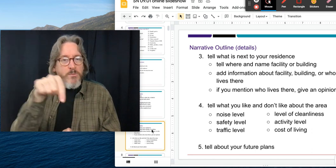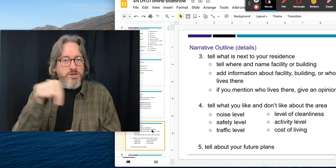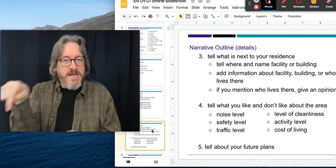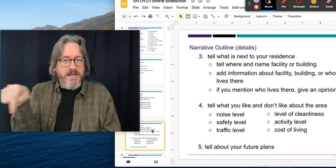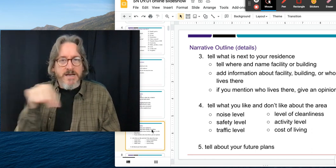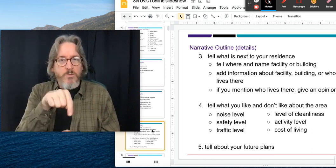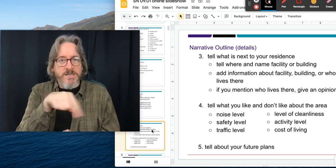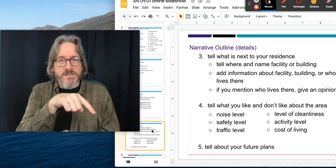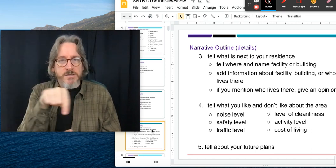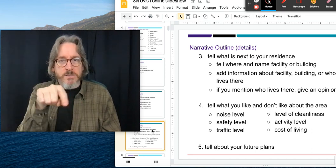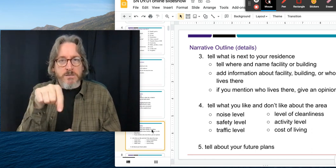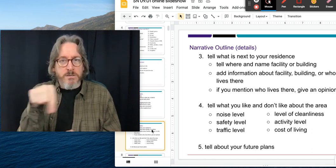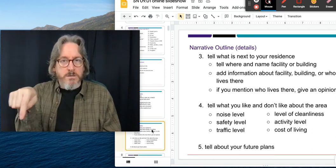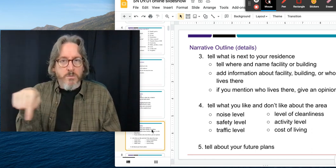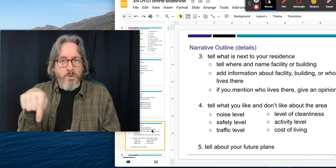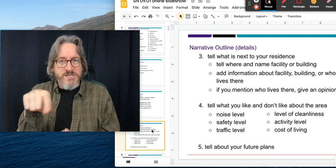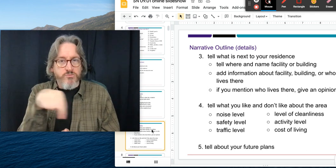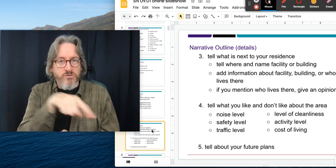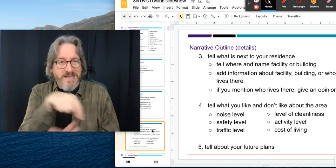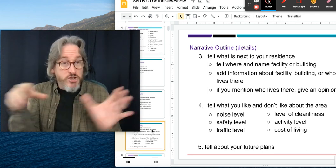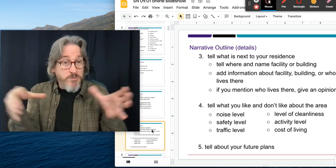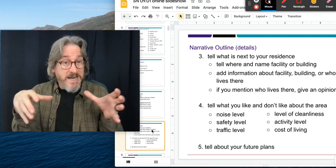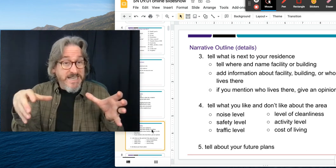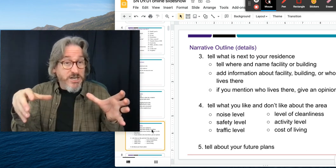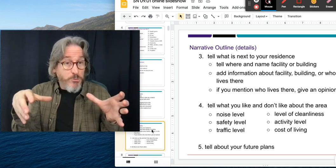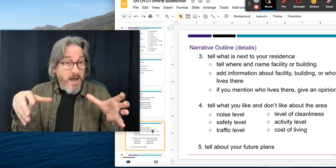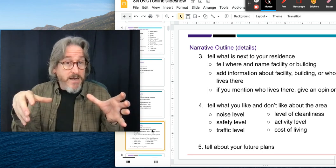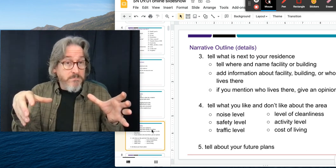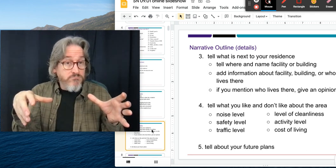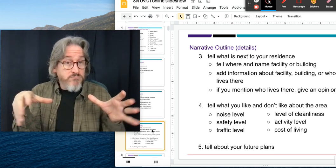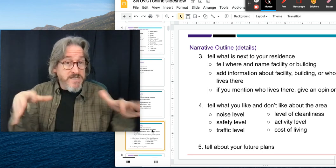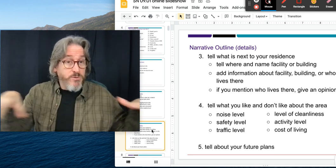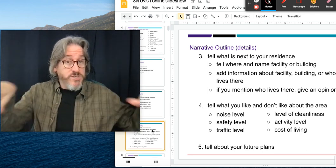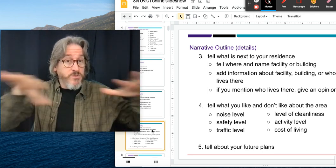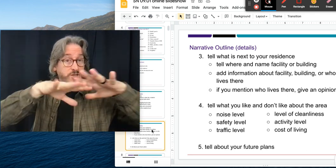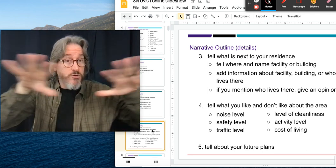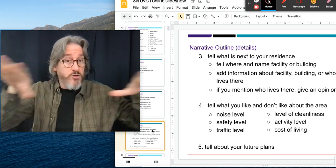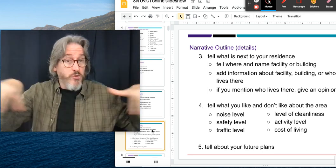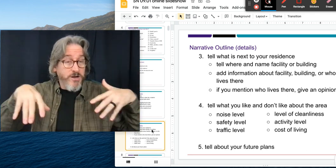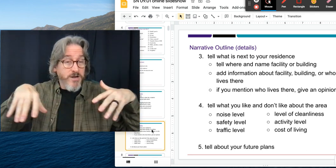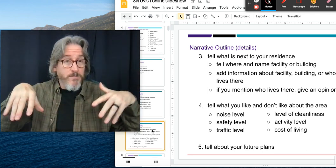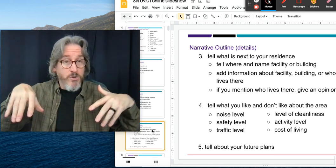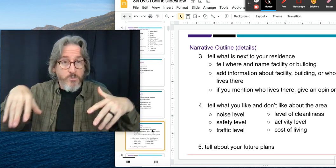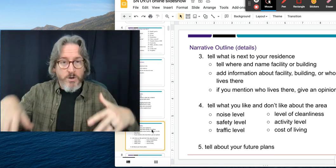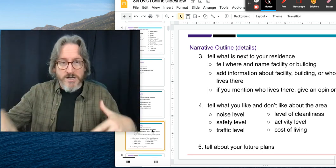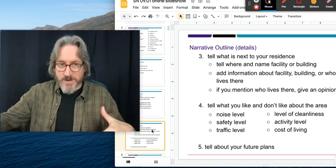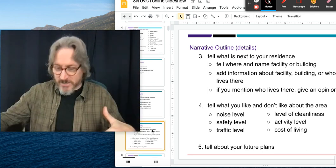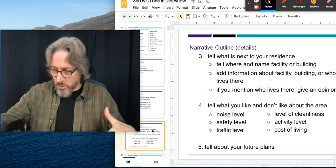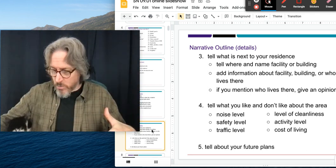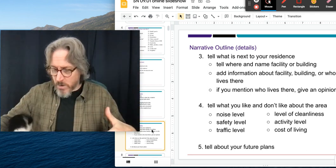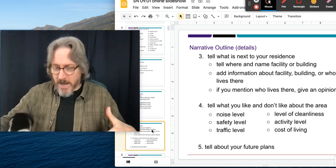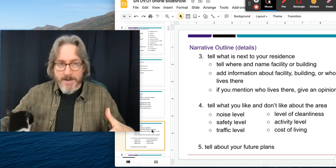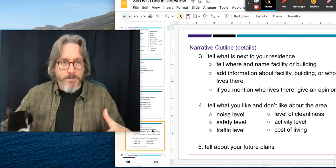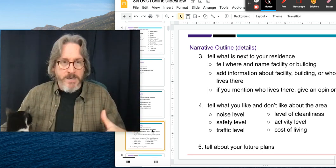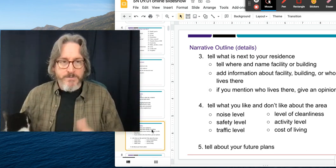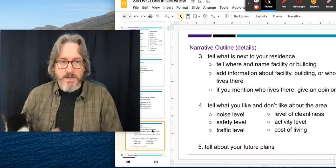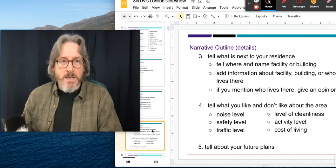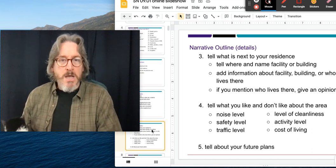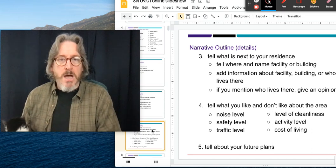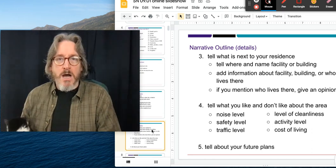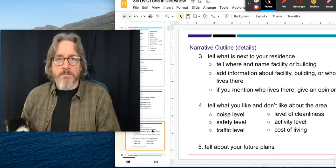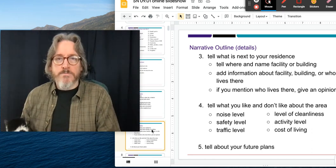so again, we're just highlighting what's like directly nearby, as opposed to in the greater neighborhood, what is right there. Oh, hi,